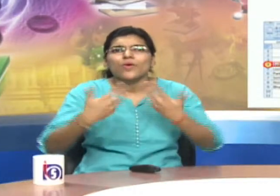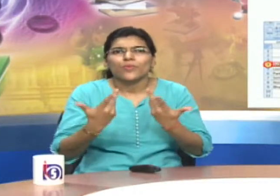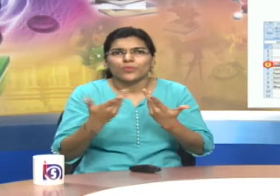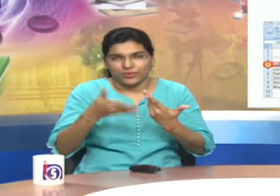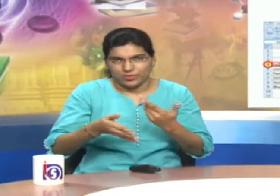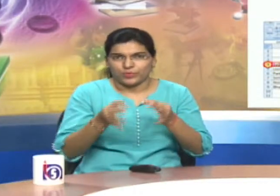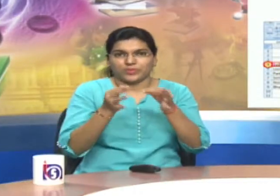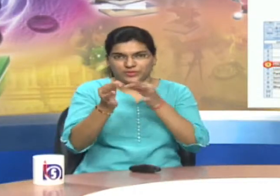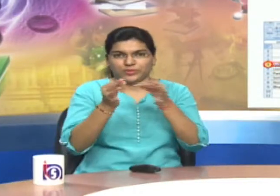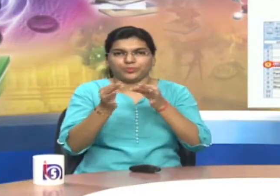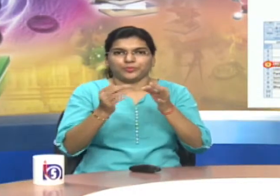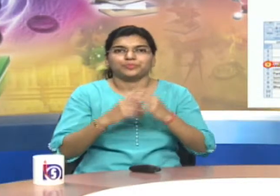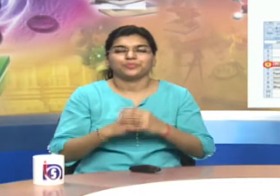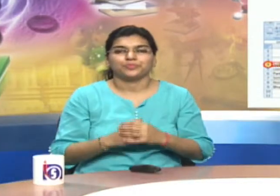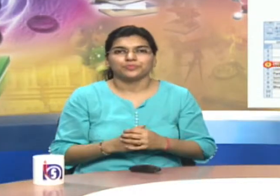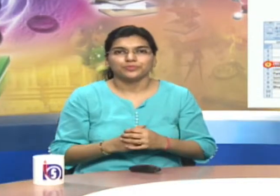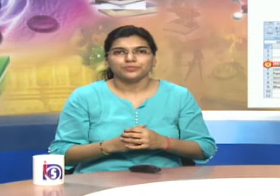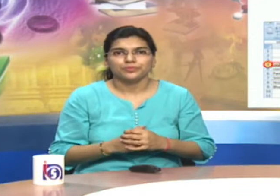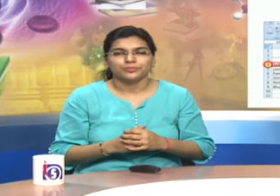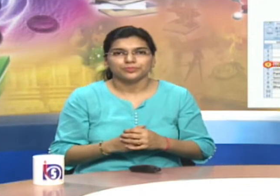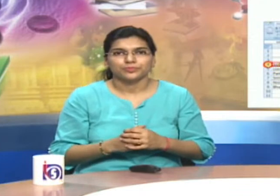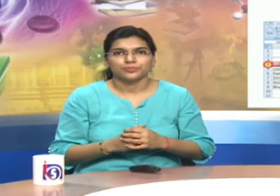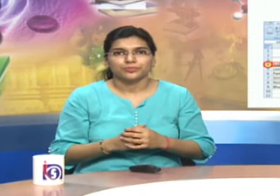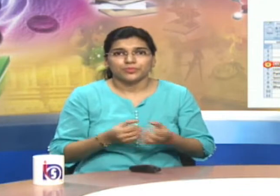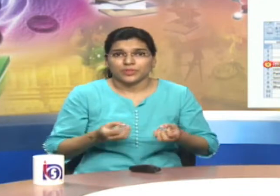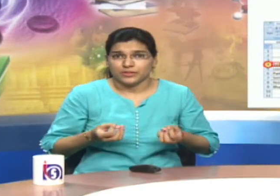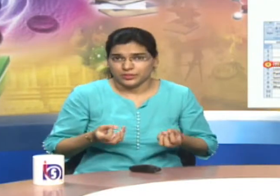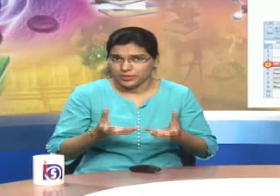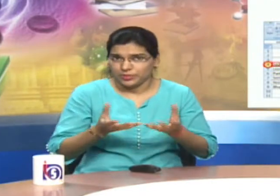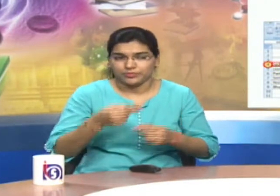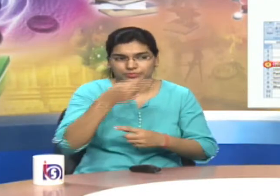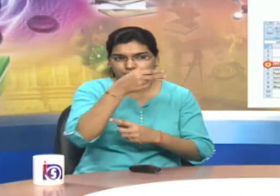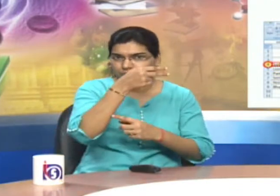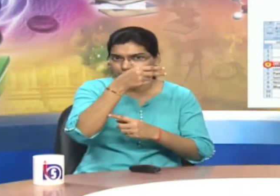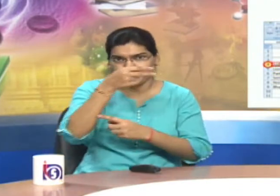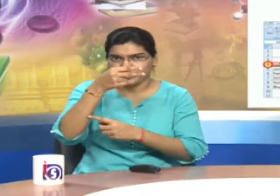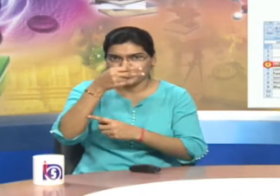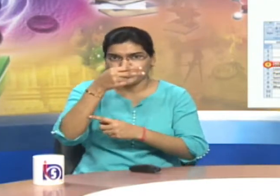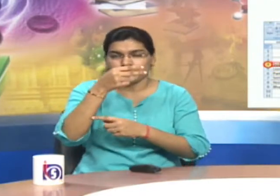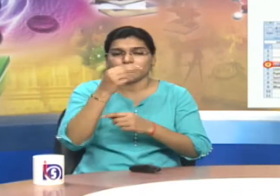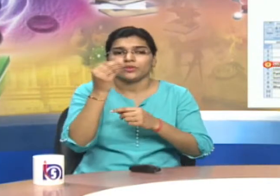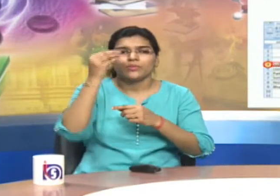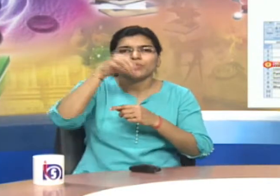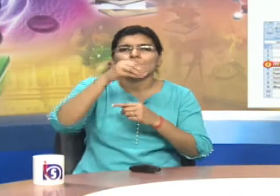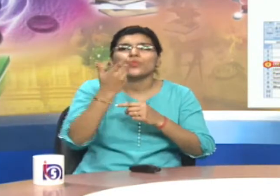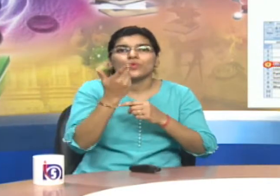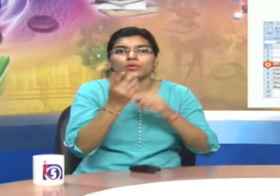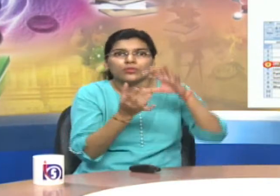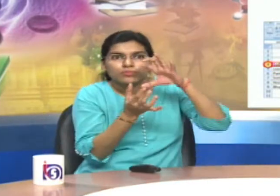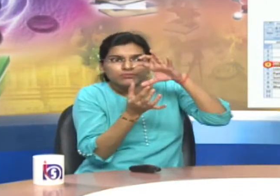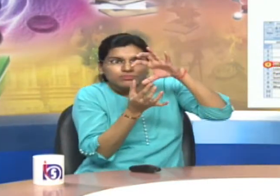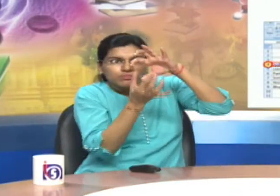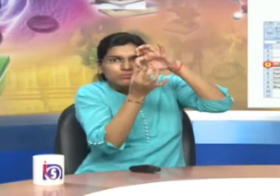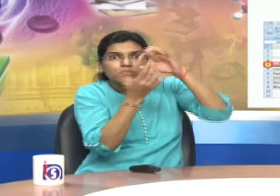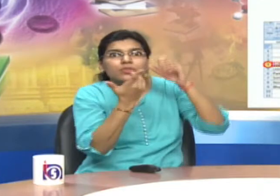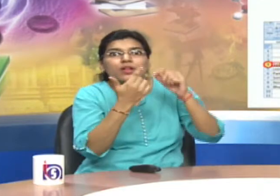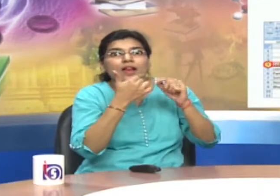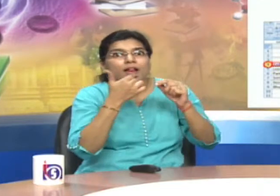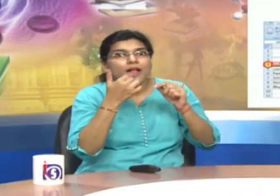or 80%, how do you get this percentage? In the beginning, when you have the list,